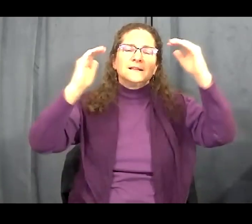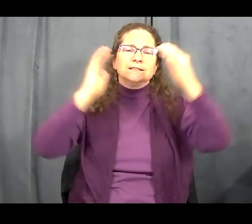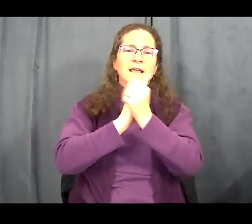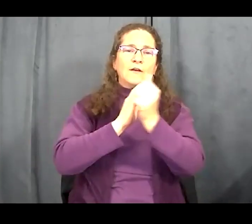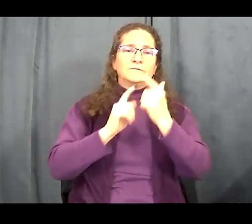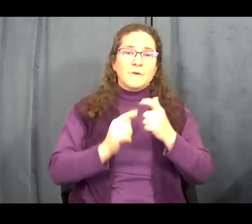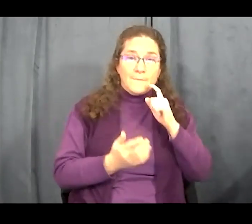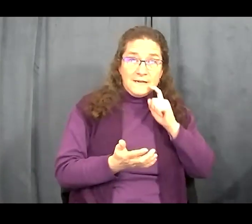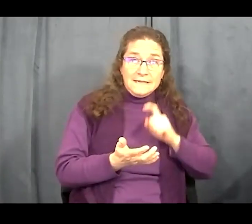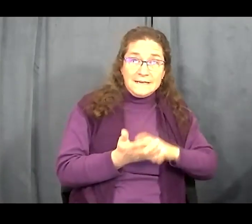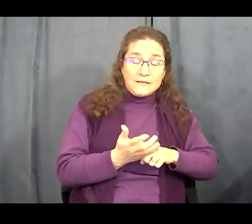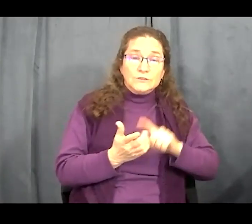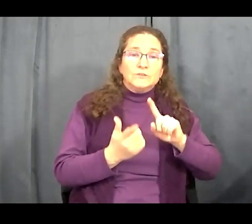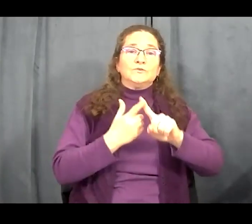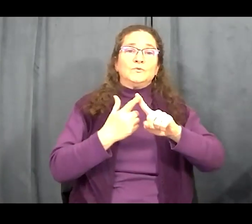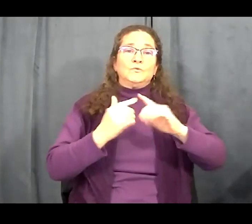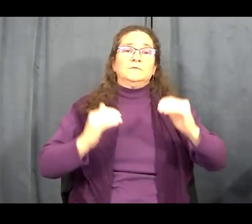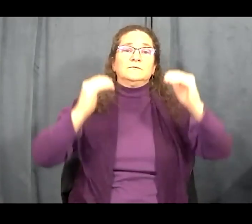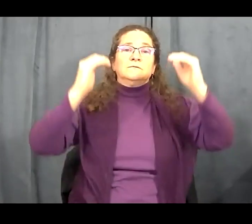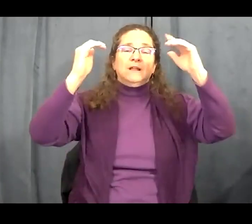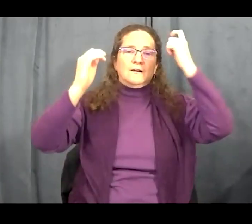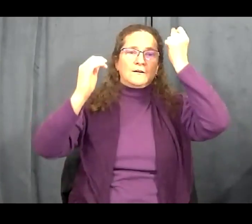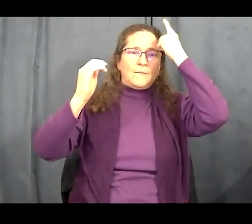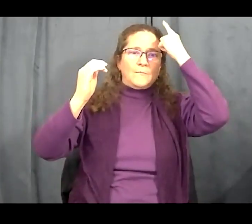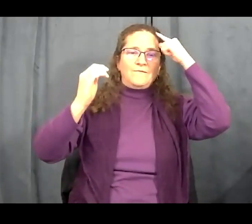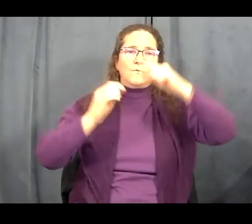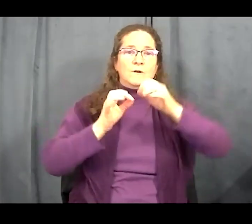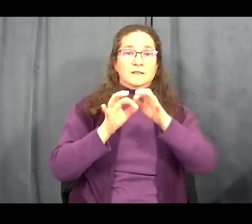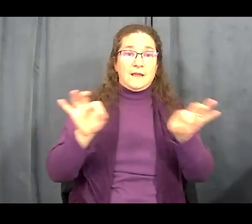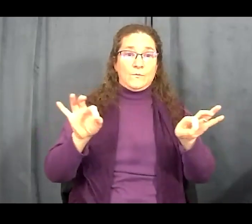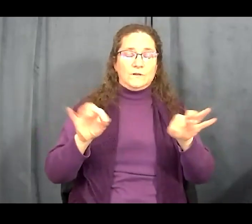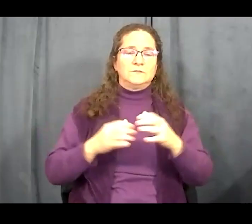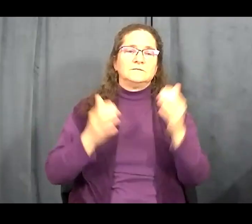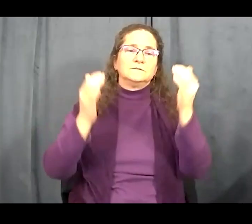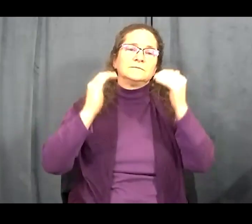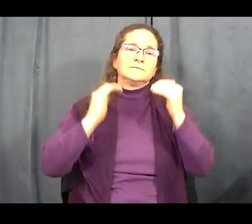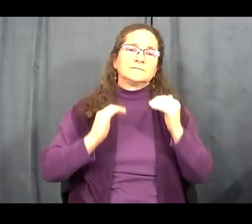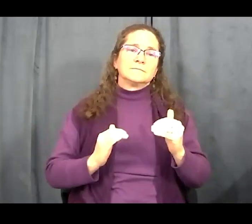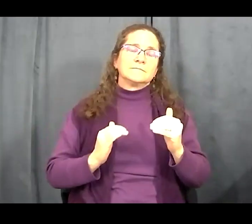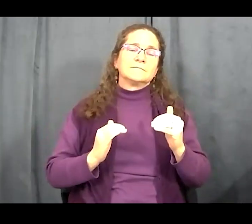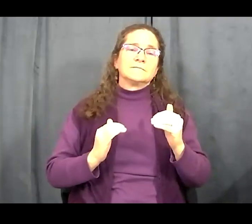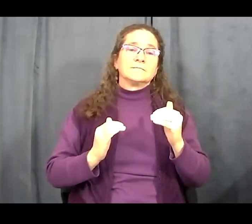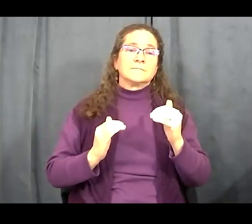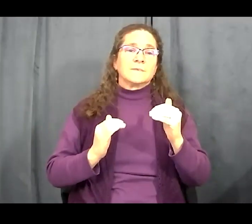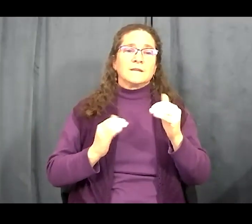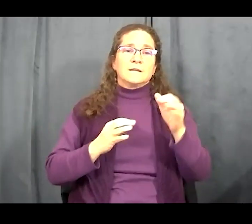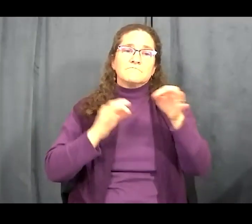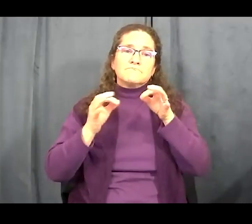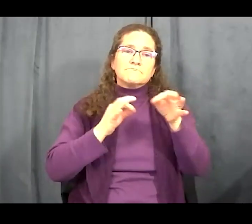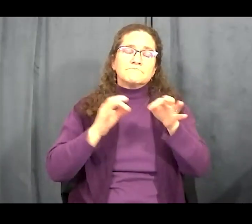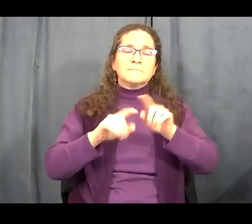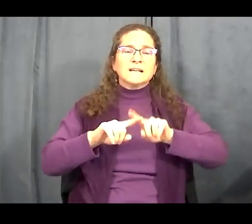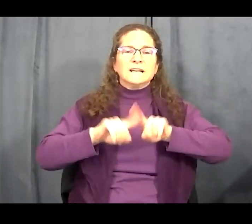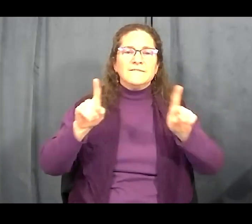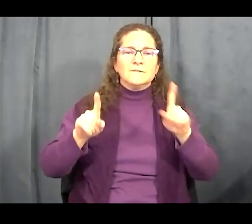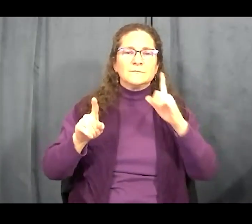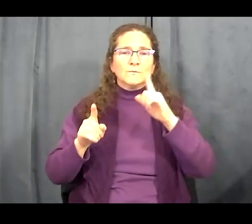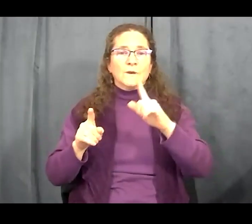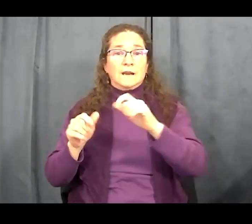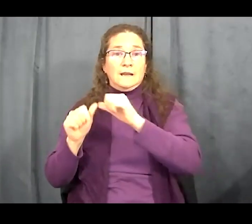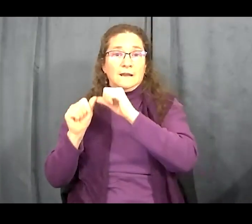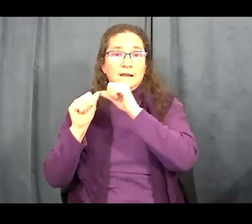language. Number 3. Distinguish the difference between consistent and inconsistent chaining.